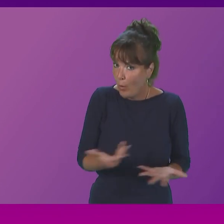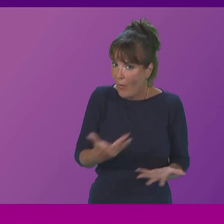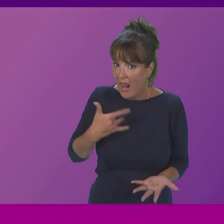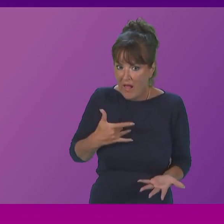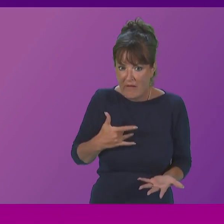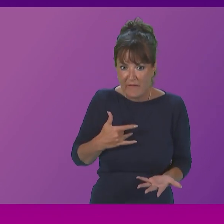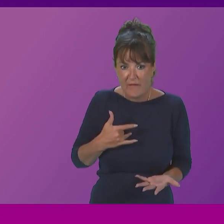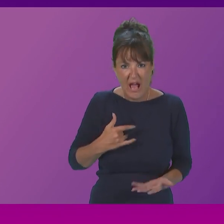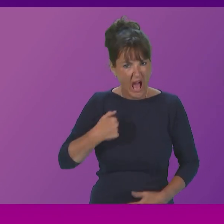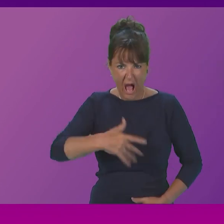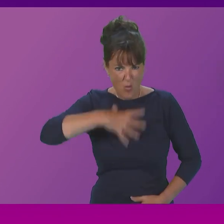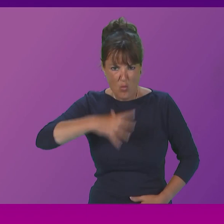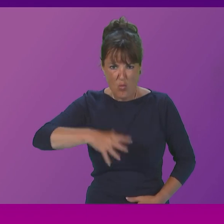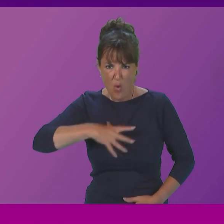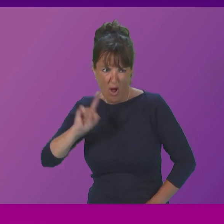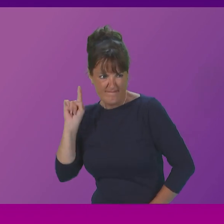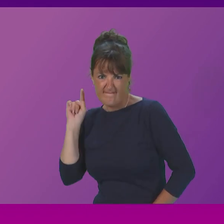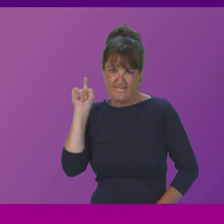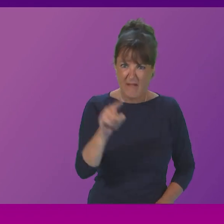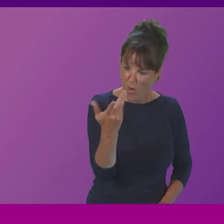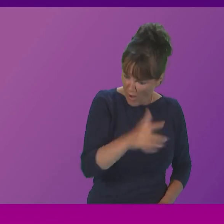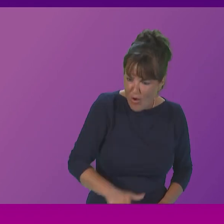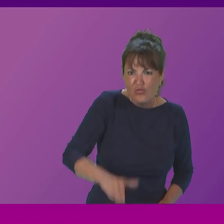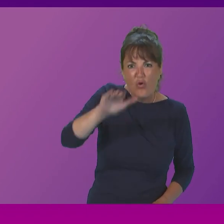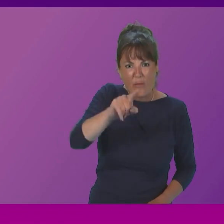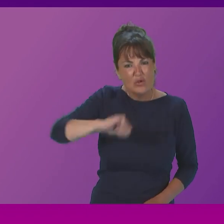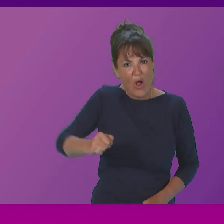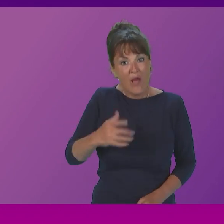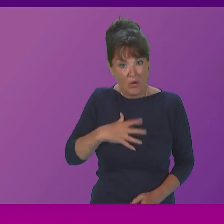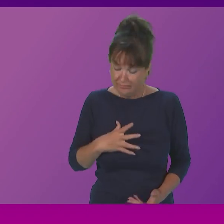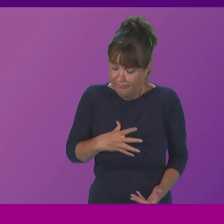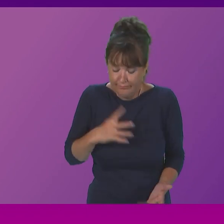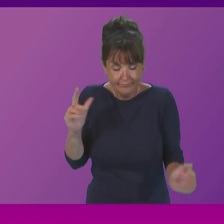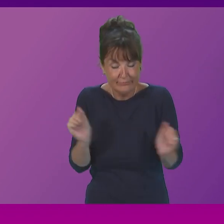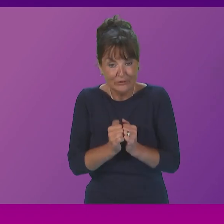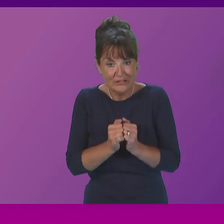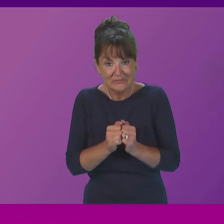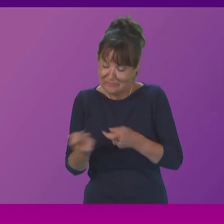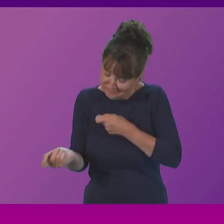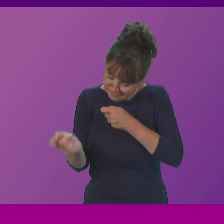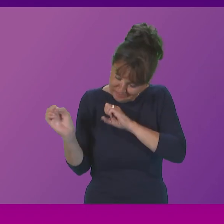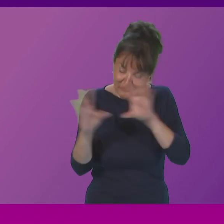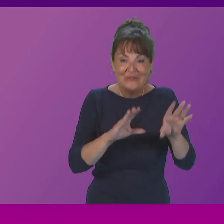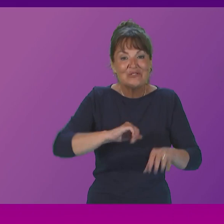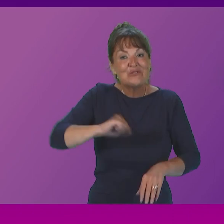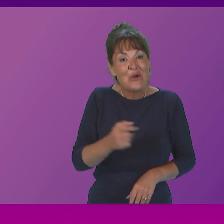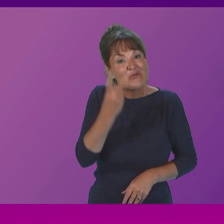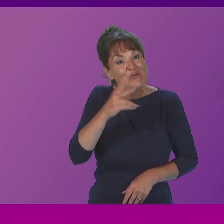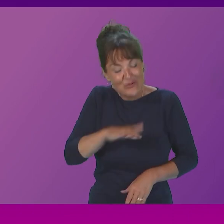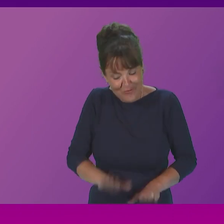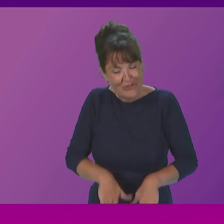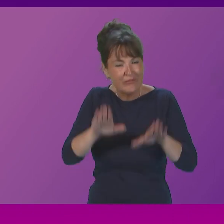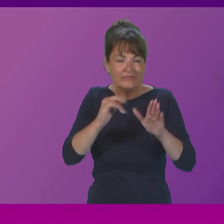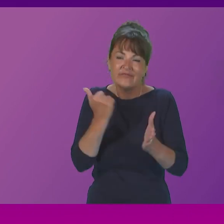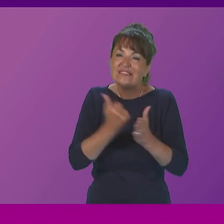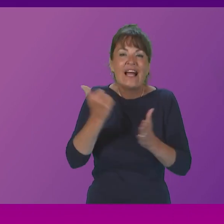I was going, I want to go to that place where you grew up, because that sounds fab. So we did. We moved here, we raised two children, and they've had a fantastic life.